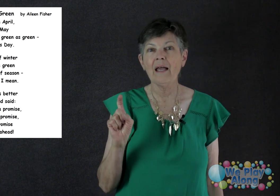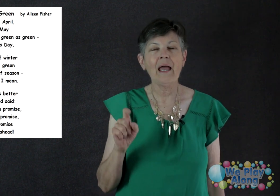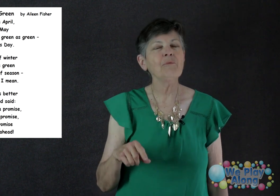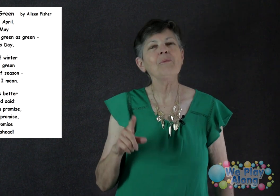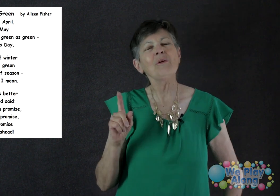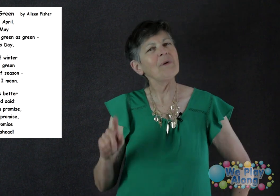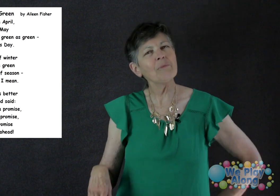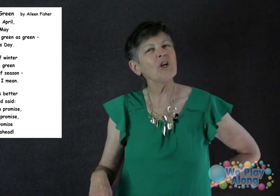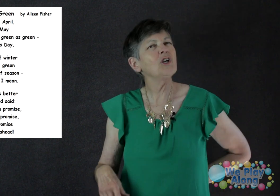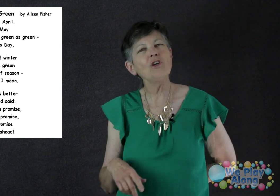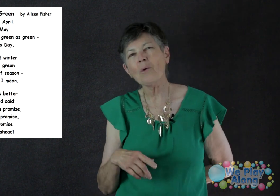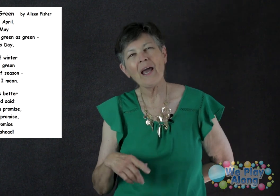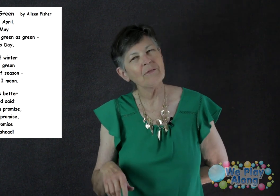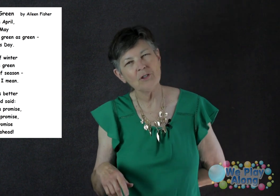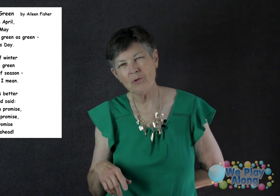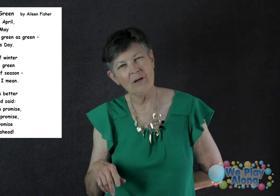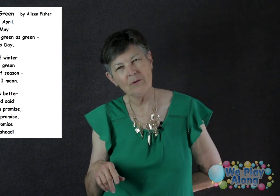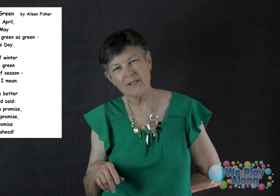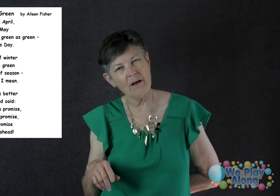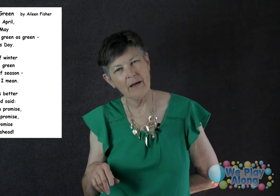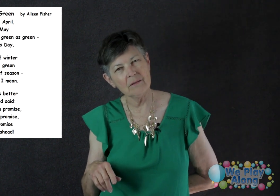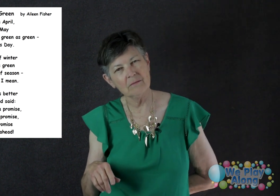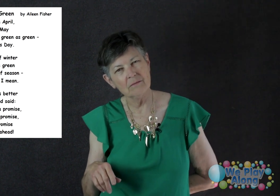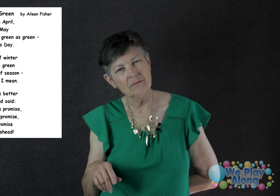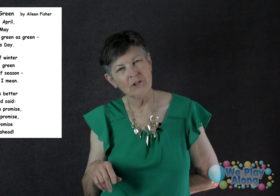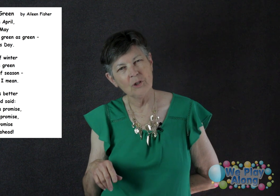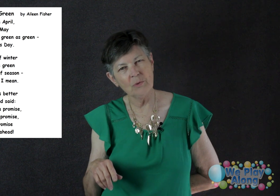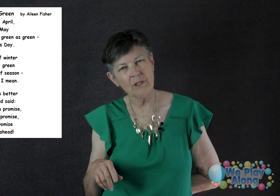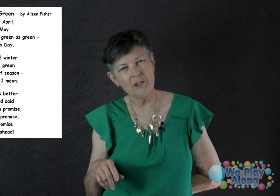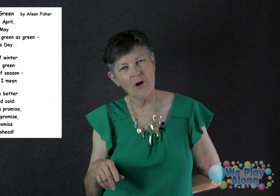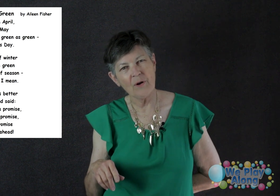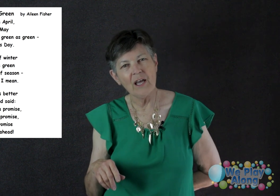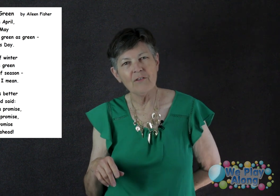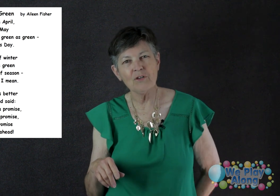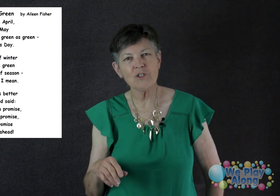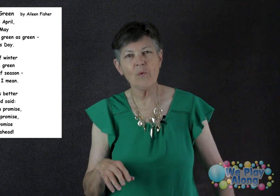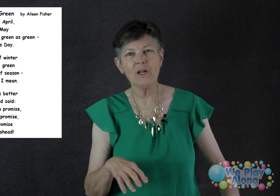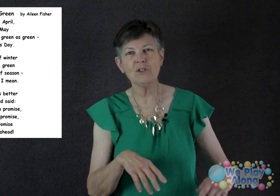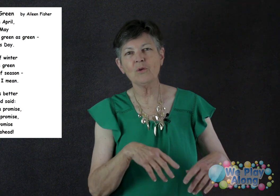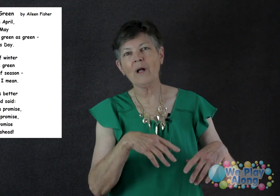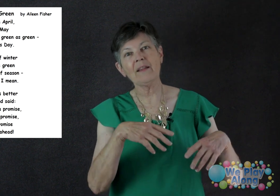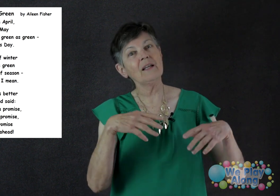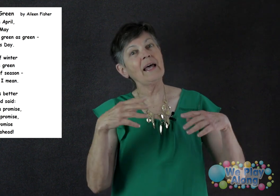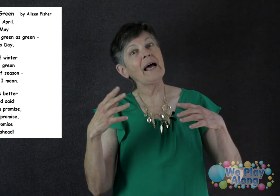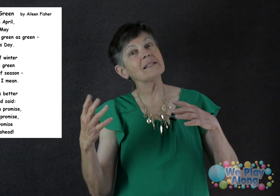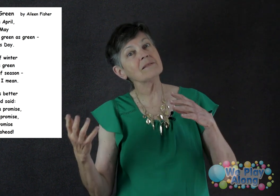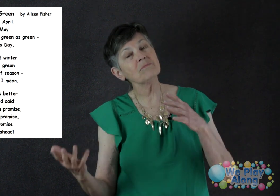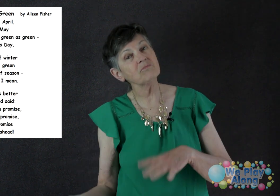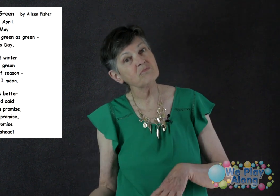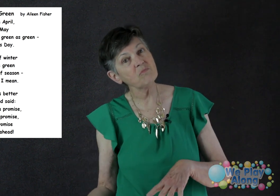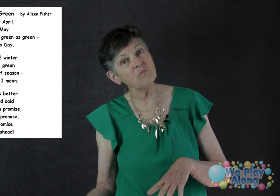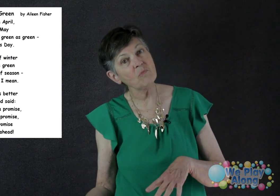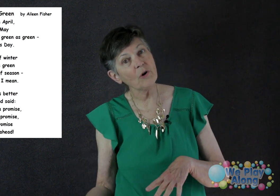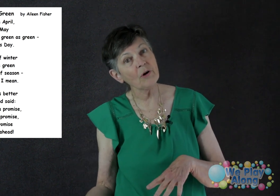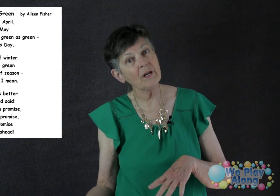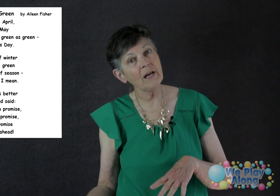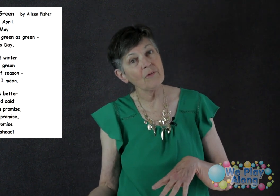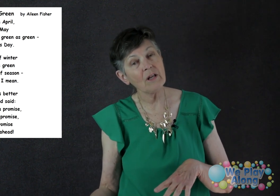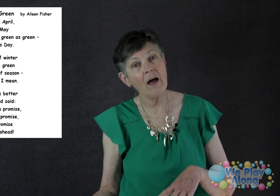And remember, you don't have to do every sign. You really don't. If you just want to do like the last word in every